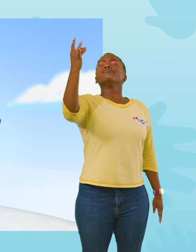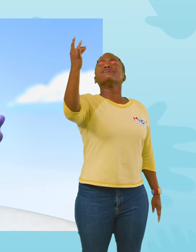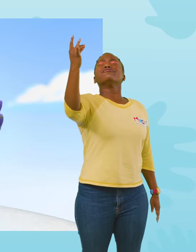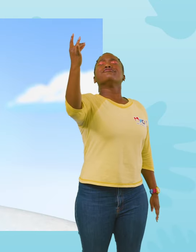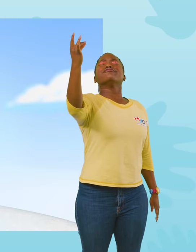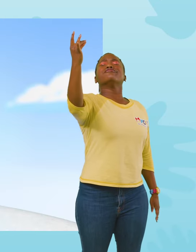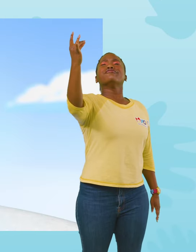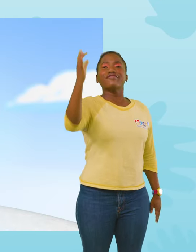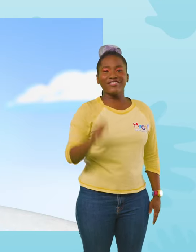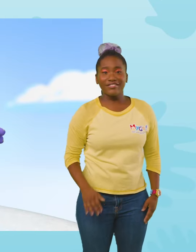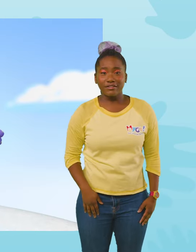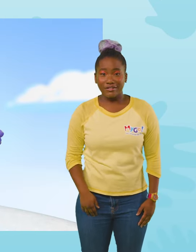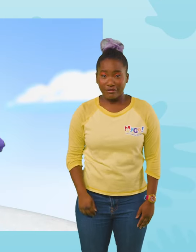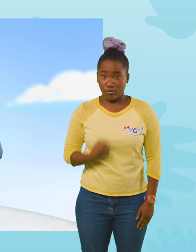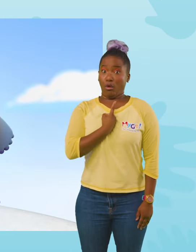delicious!